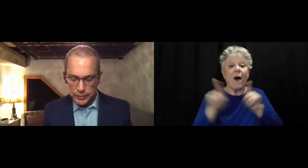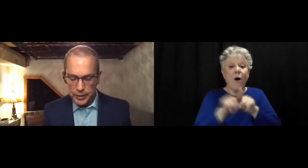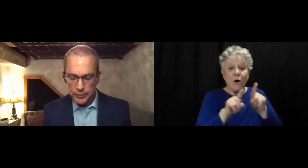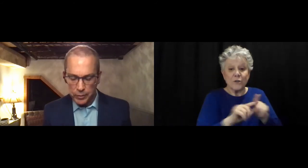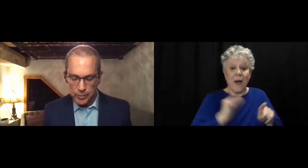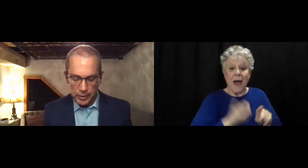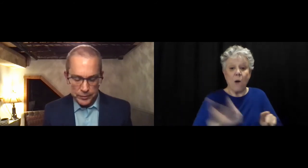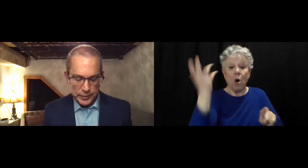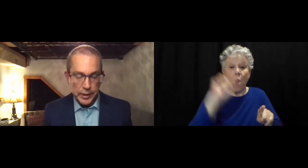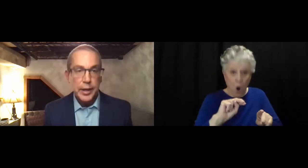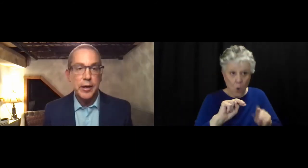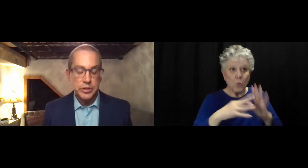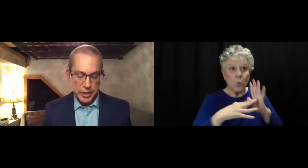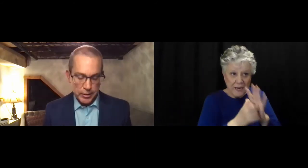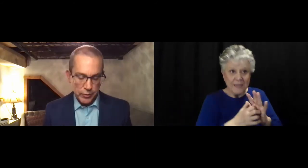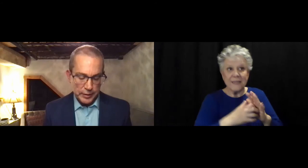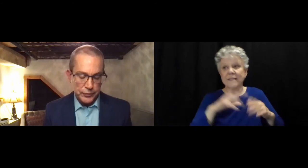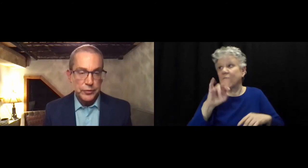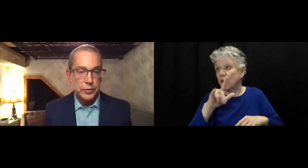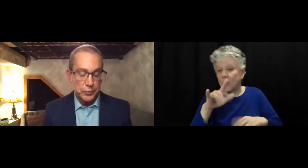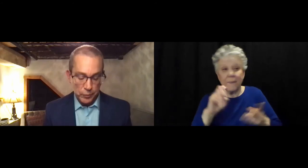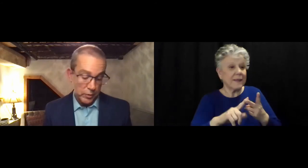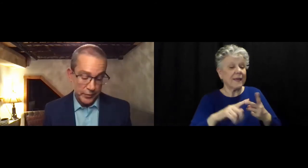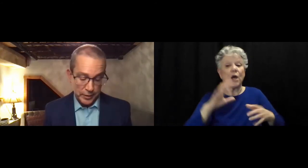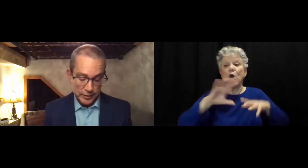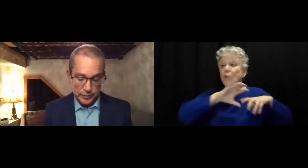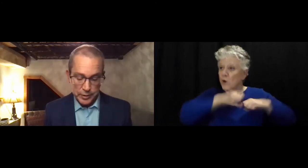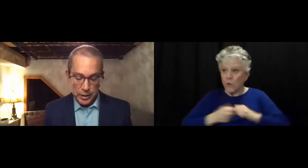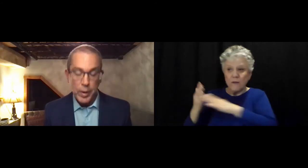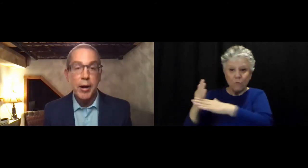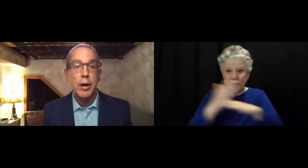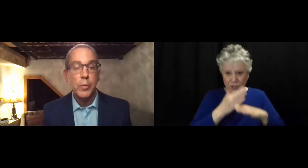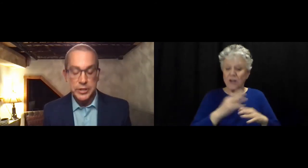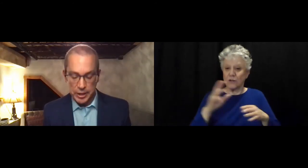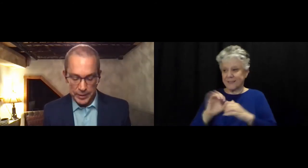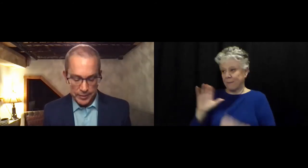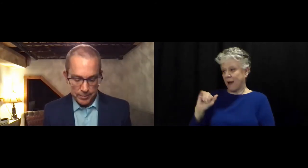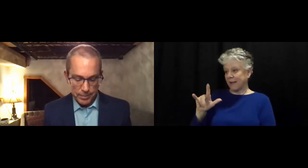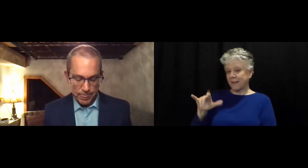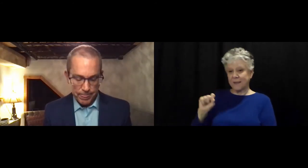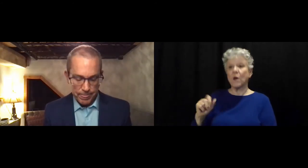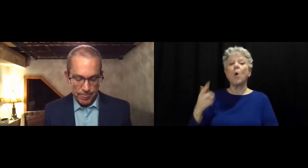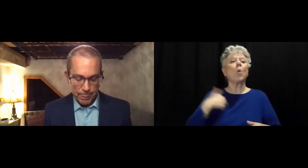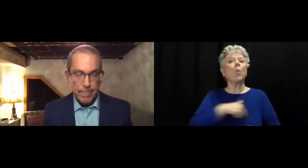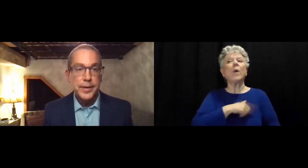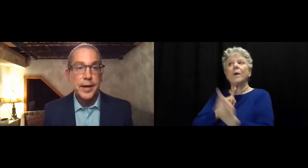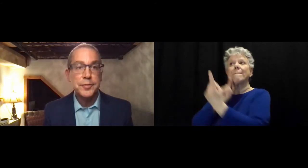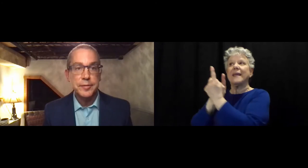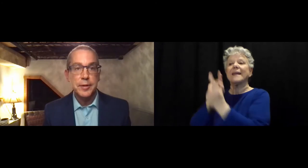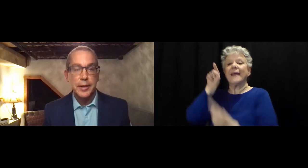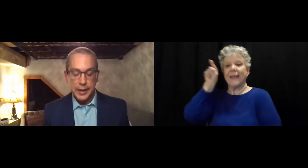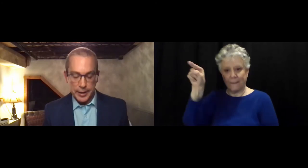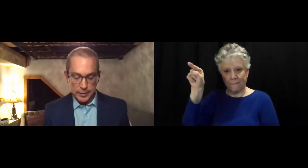weakness and vulnerability, in our shared griefs, to use the words of Achilles, where we shall meet him.